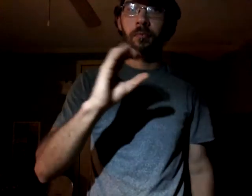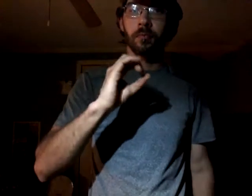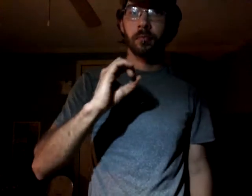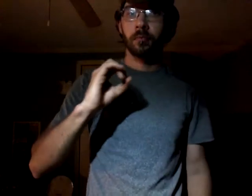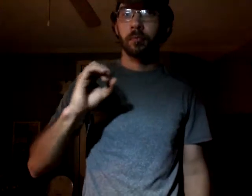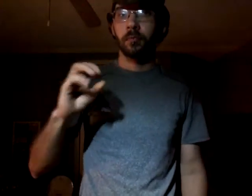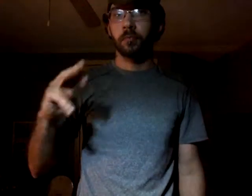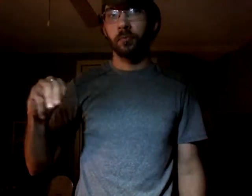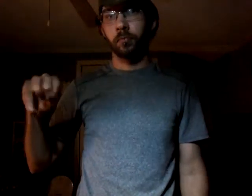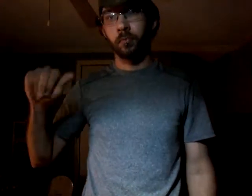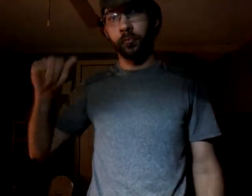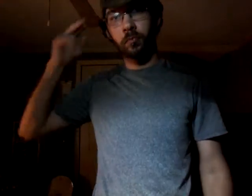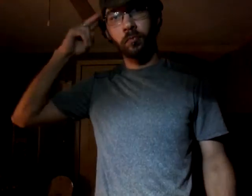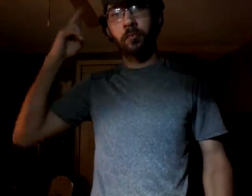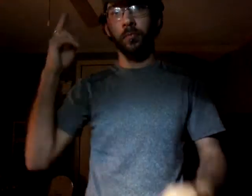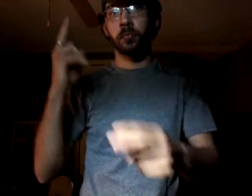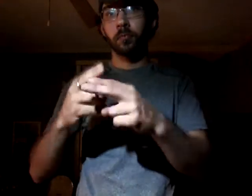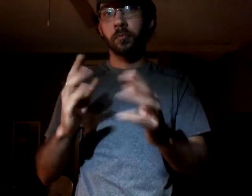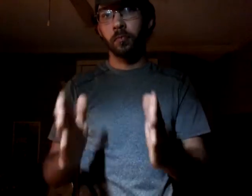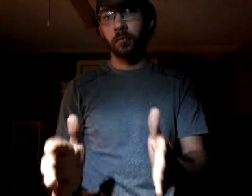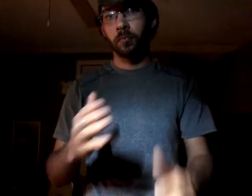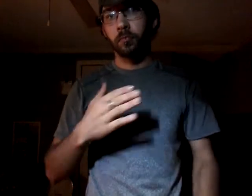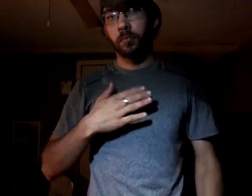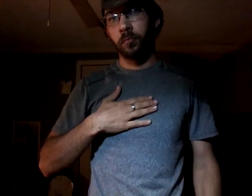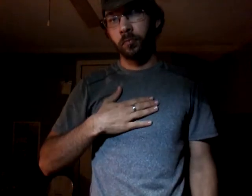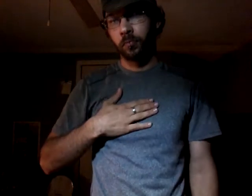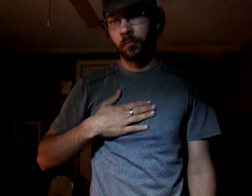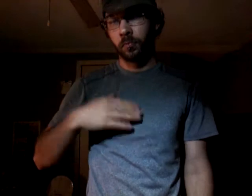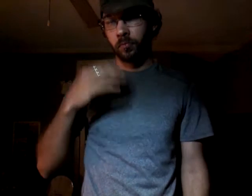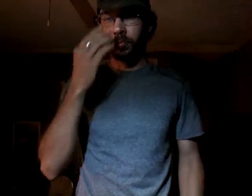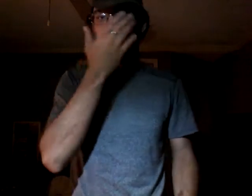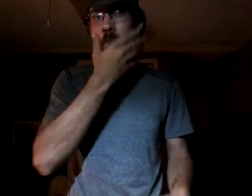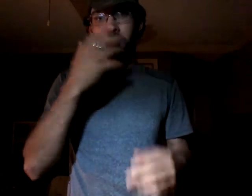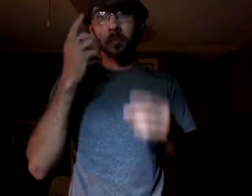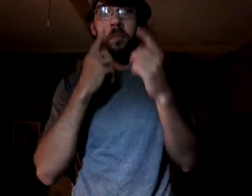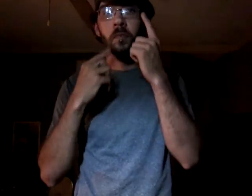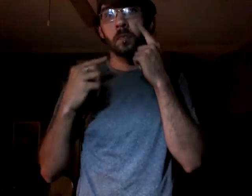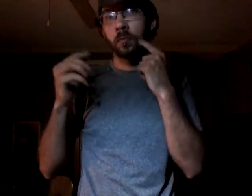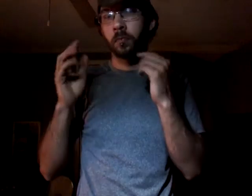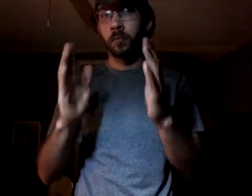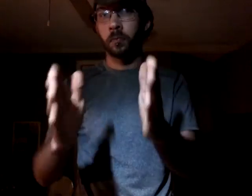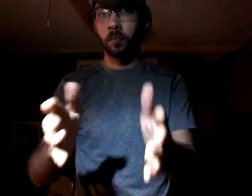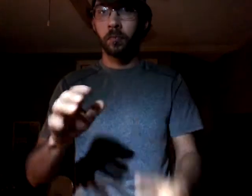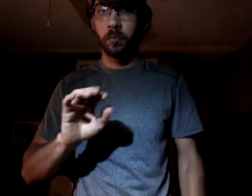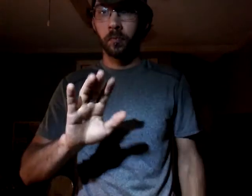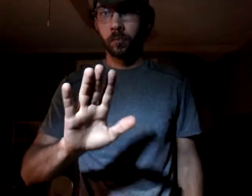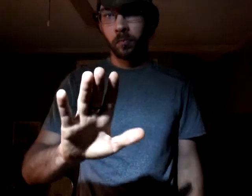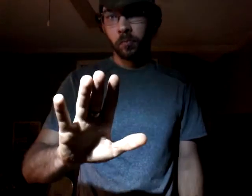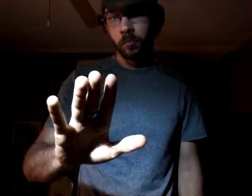There's Oh, misbeliever, my pretty weeper, your